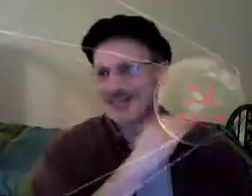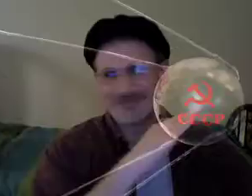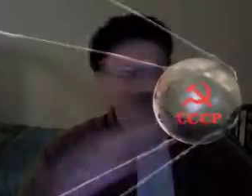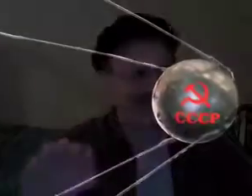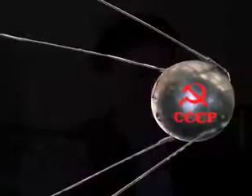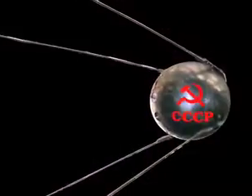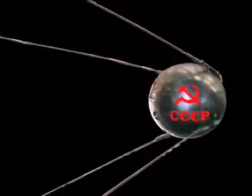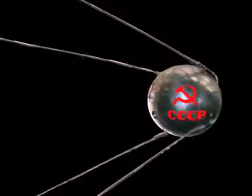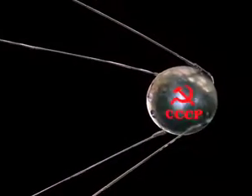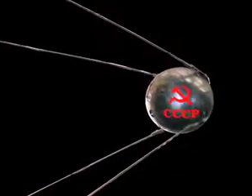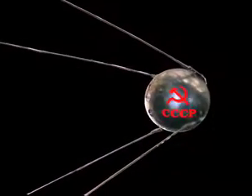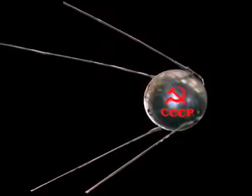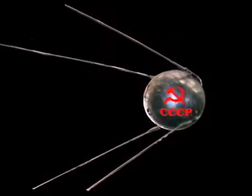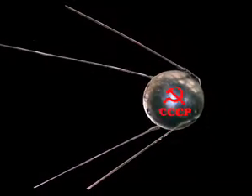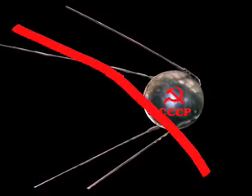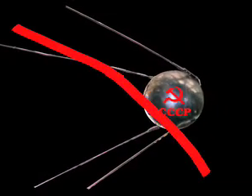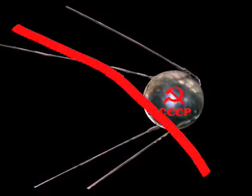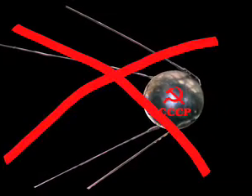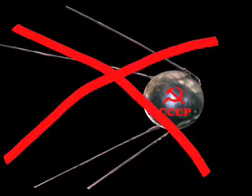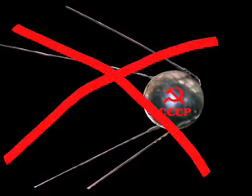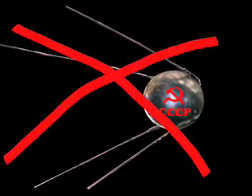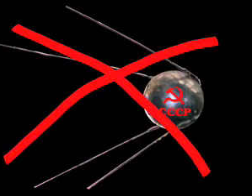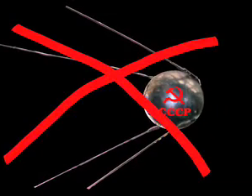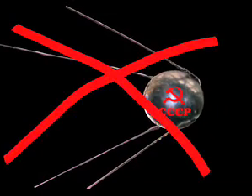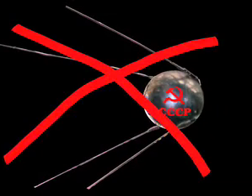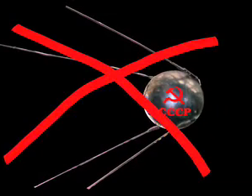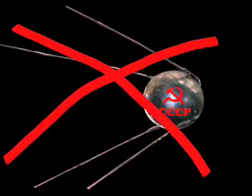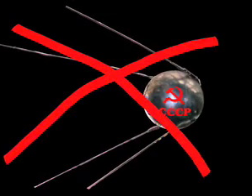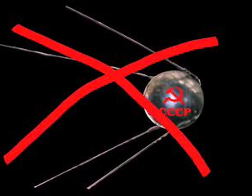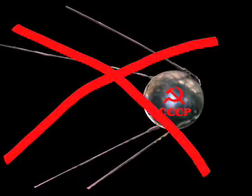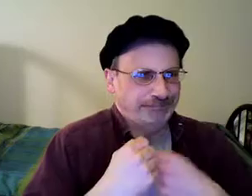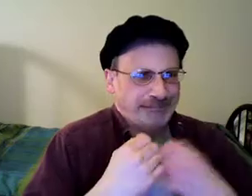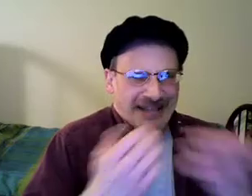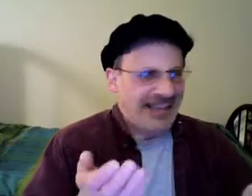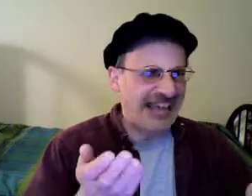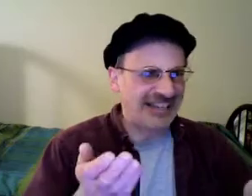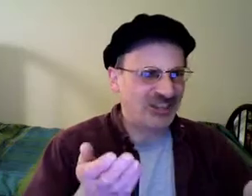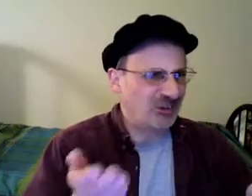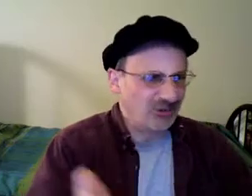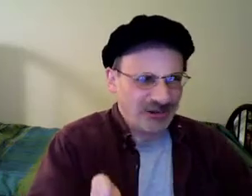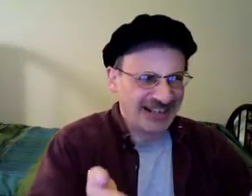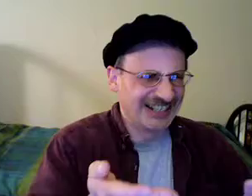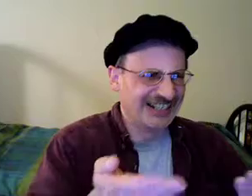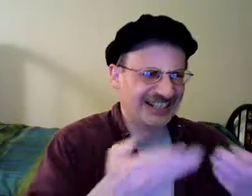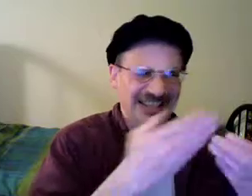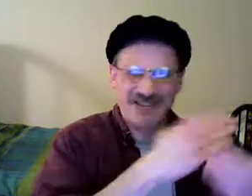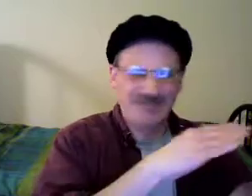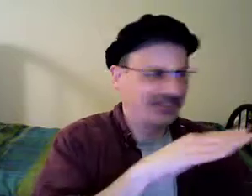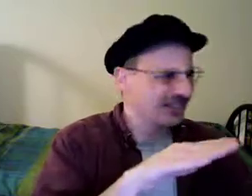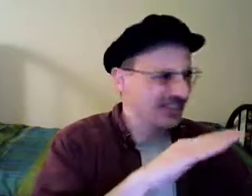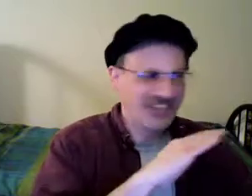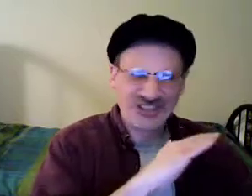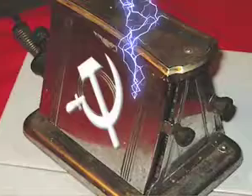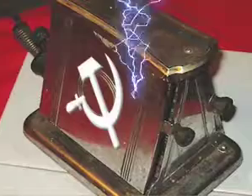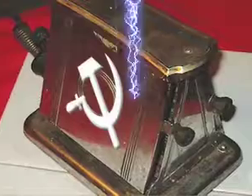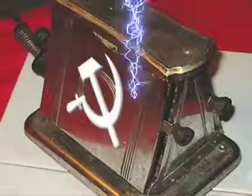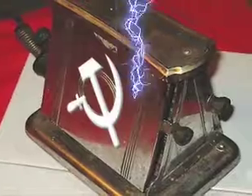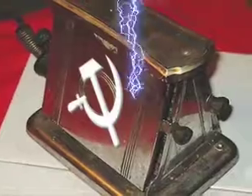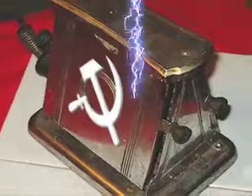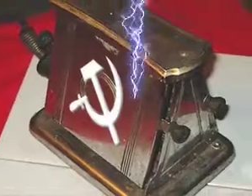a Sputnik, of that we are proud. Heck, the Russians can build a